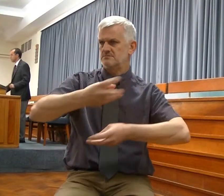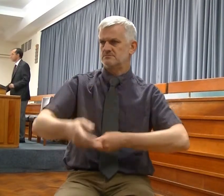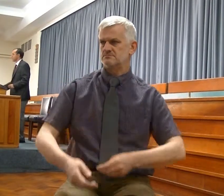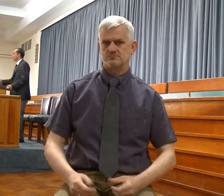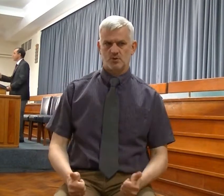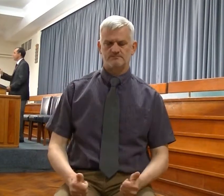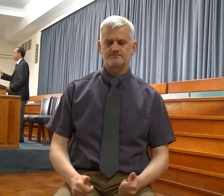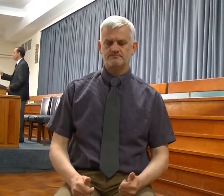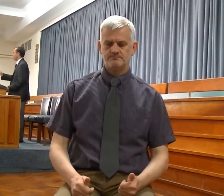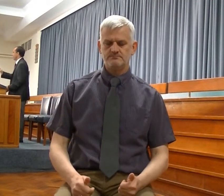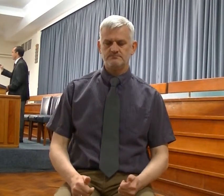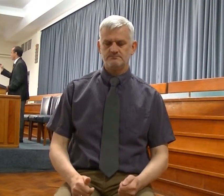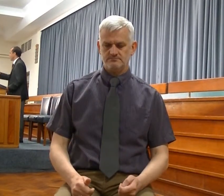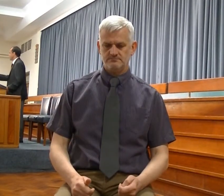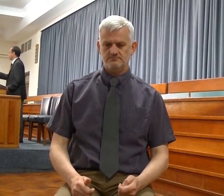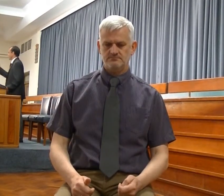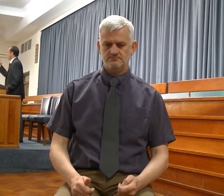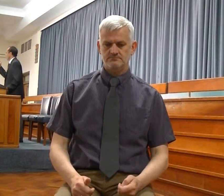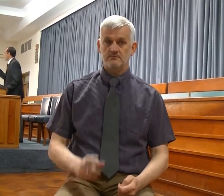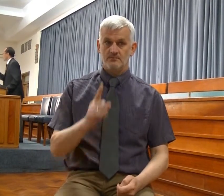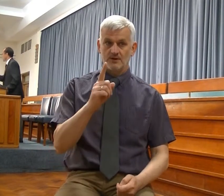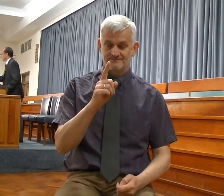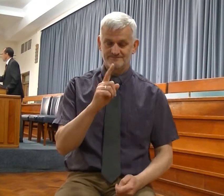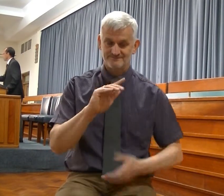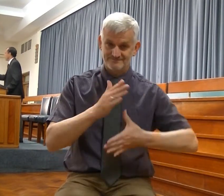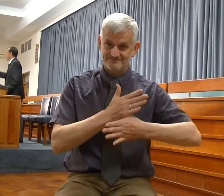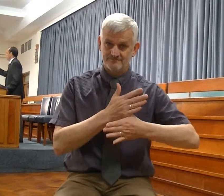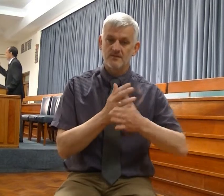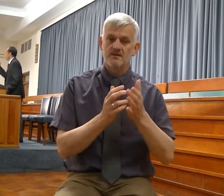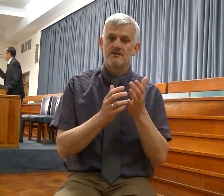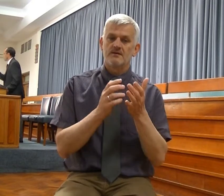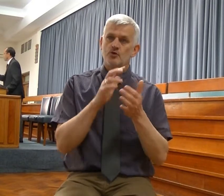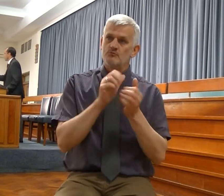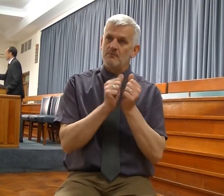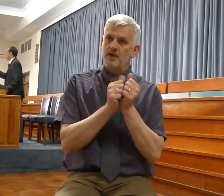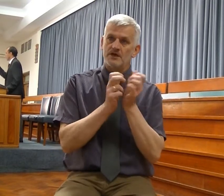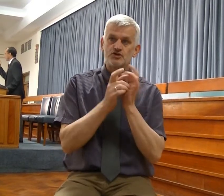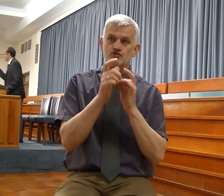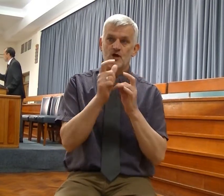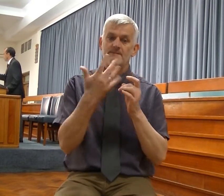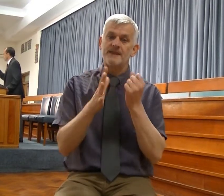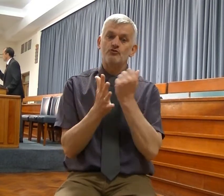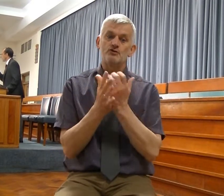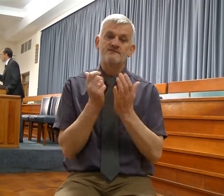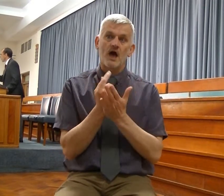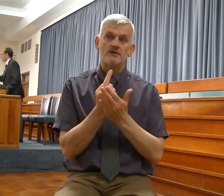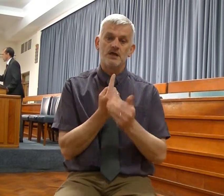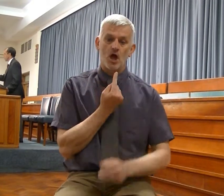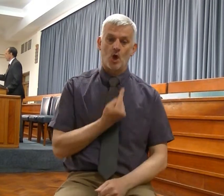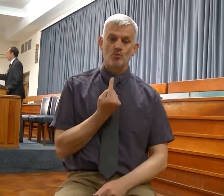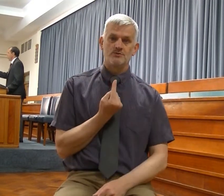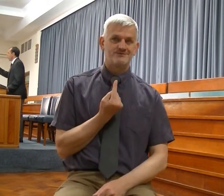a foundation. And remember, Christ was crucified, but he was not crucified alone on